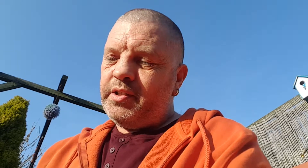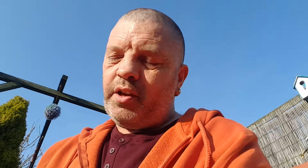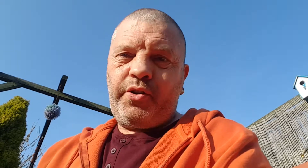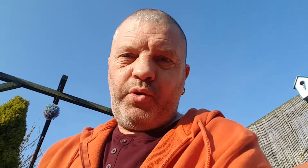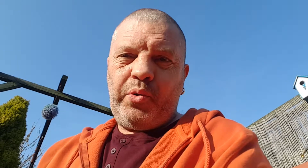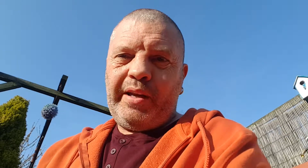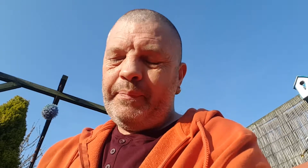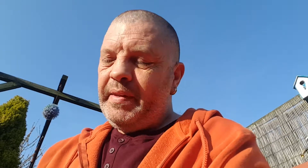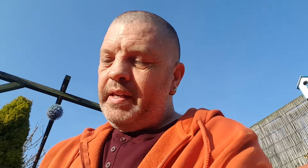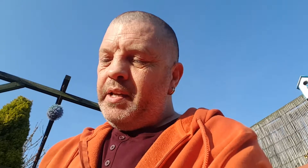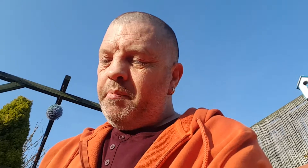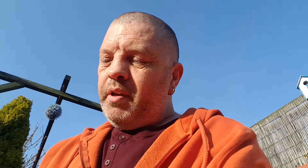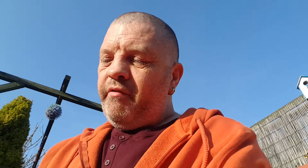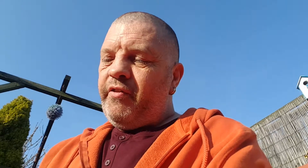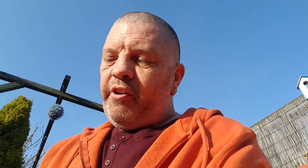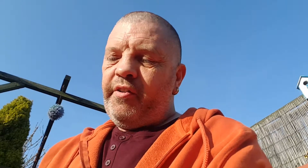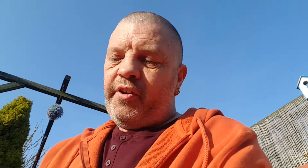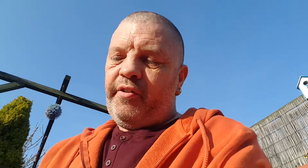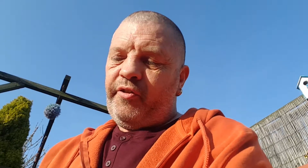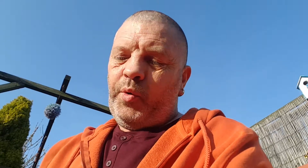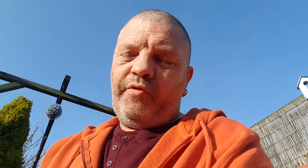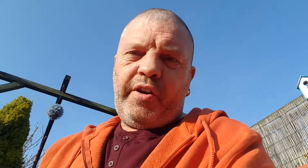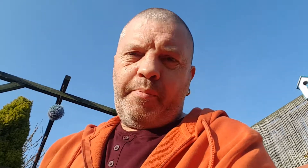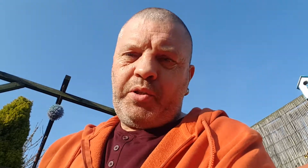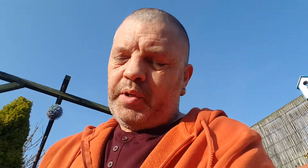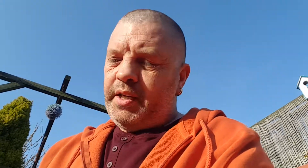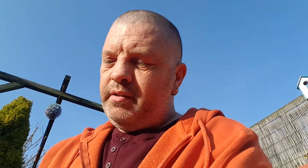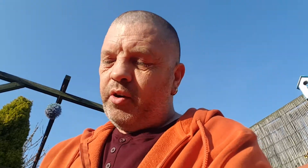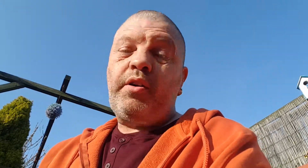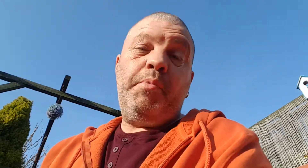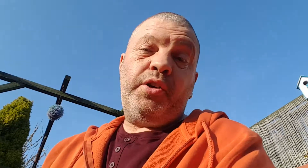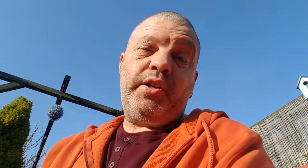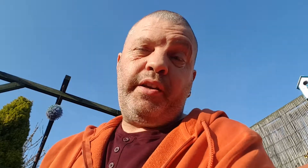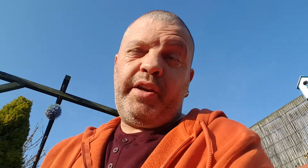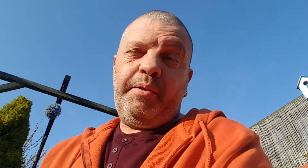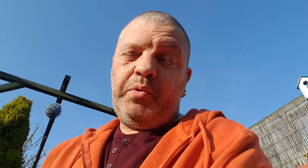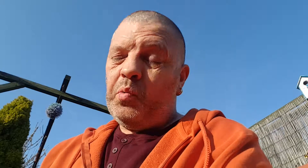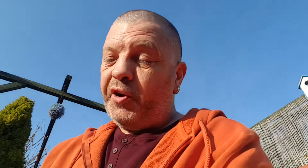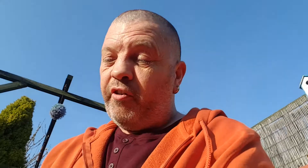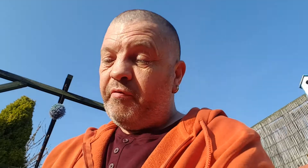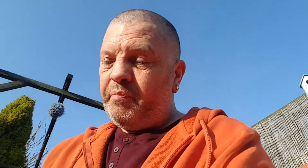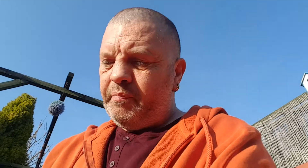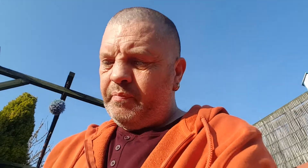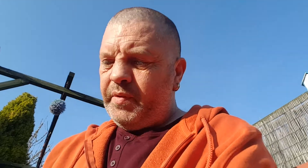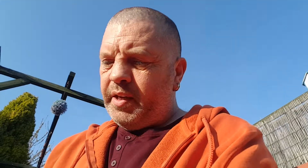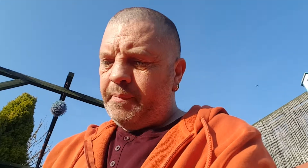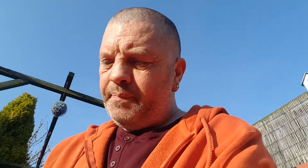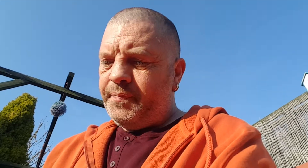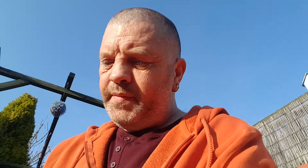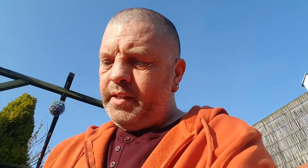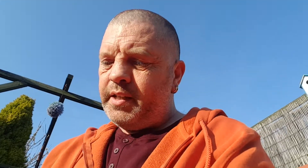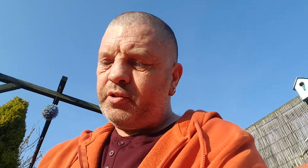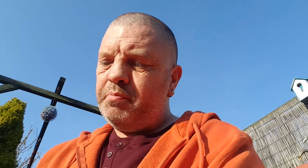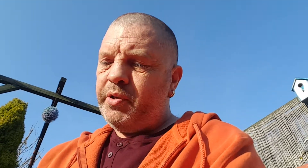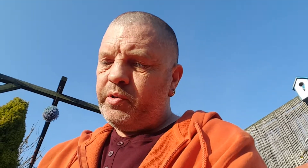I googled it, but very, very few and far between, not commercially available, one-off custom builders.